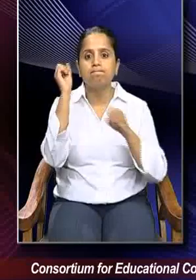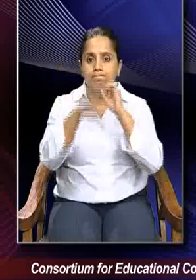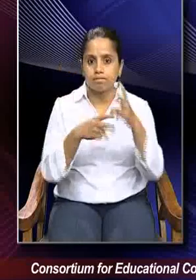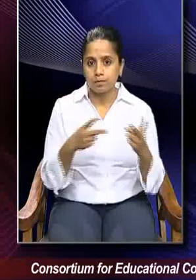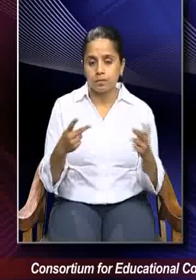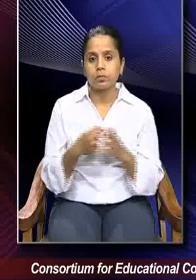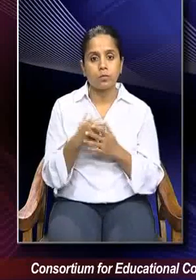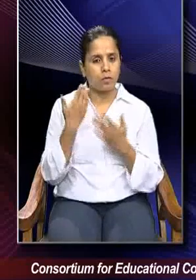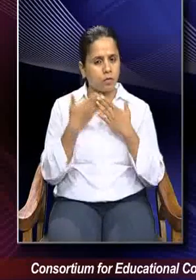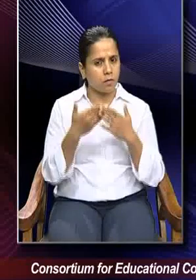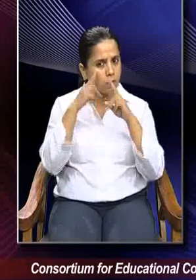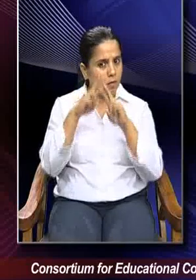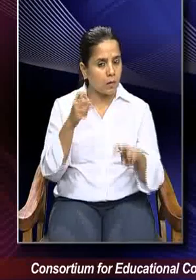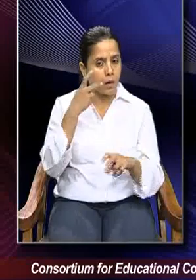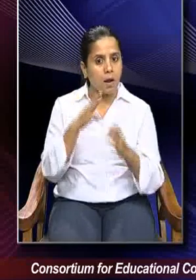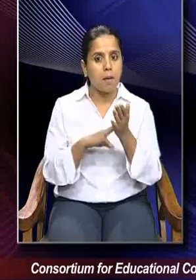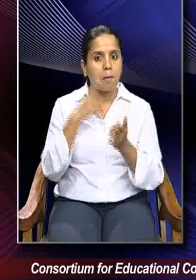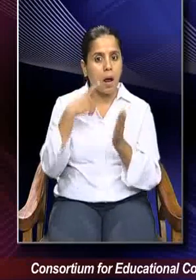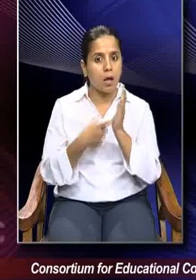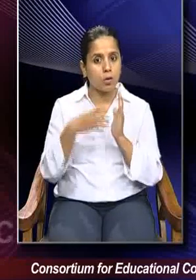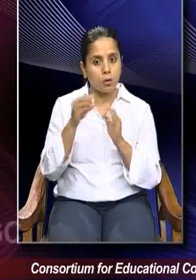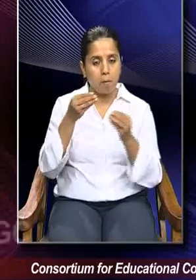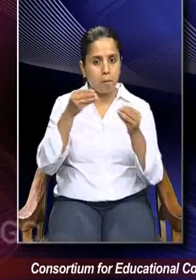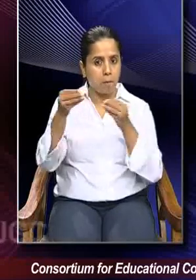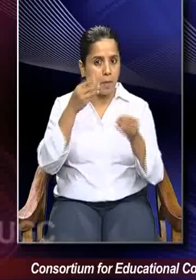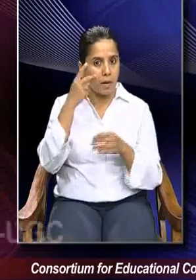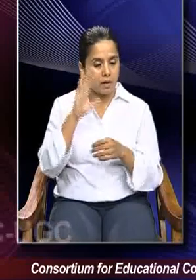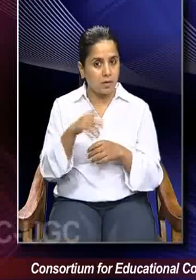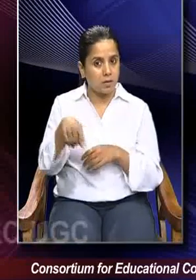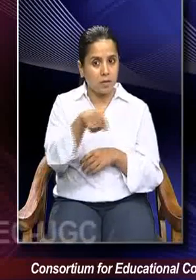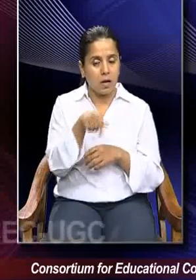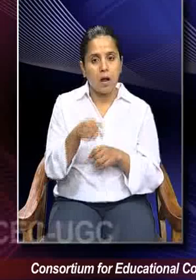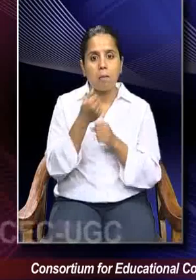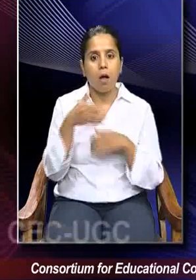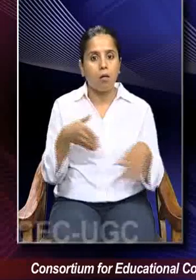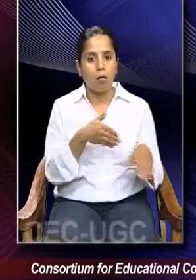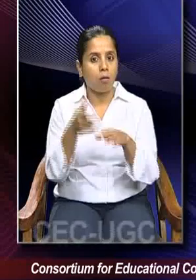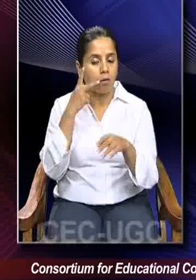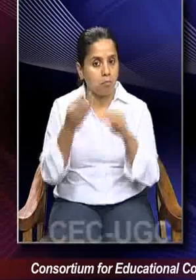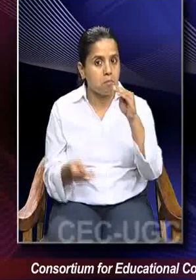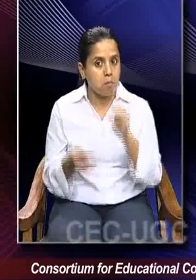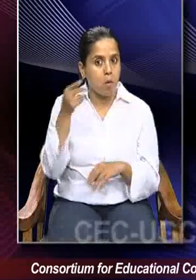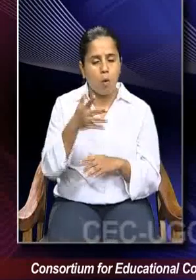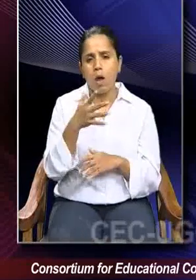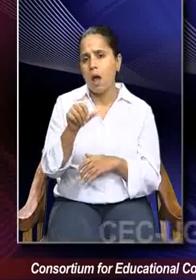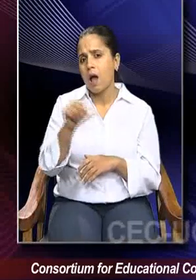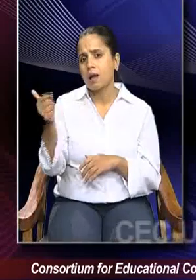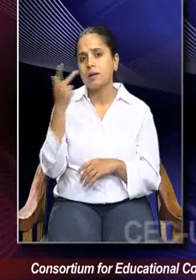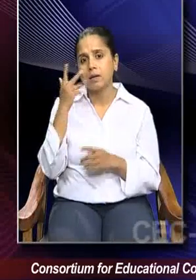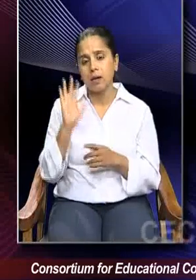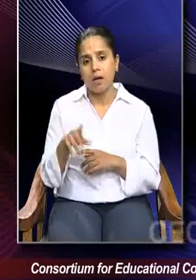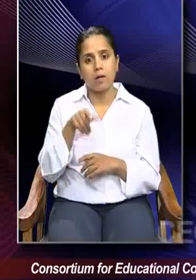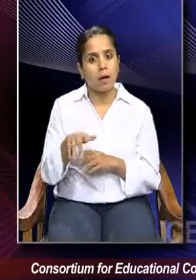According to the studies, the microplastic concentration in Ganga more than in any other major